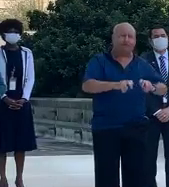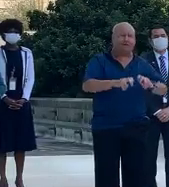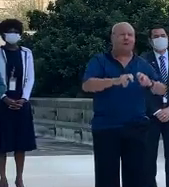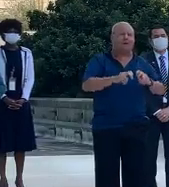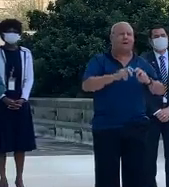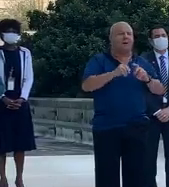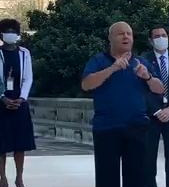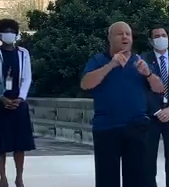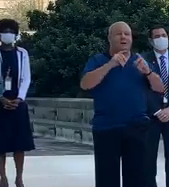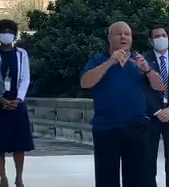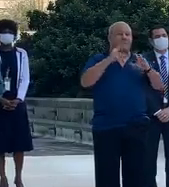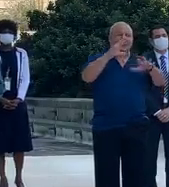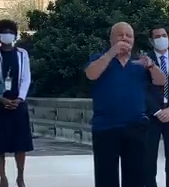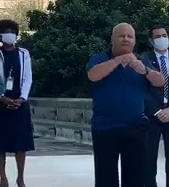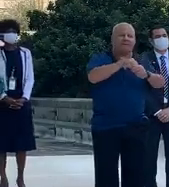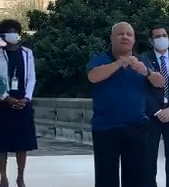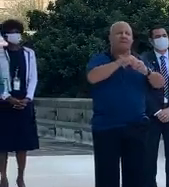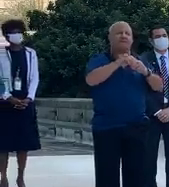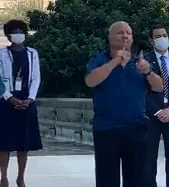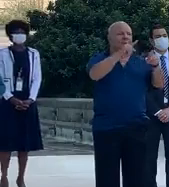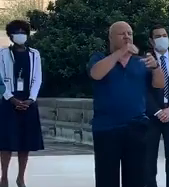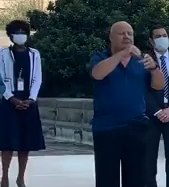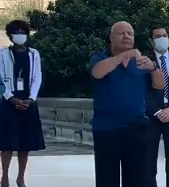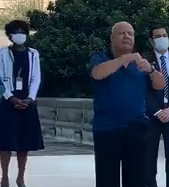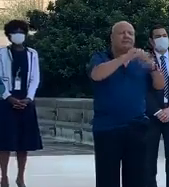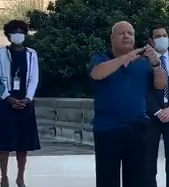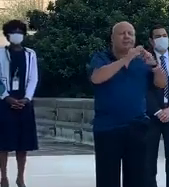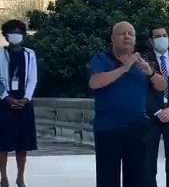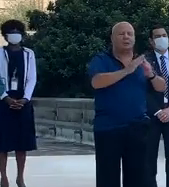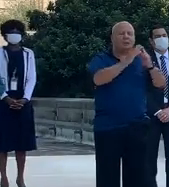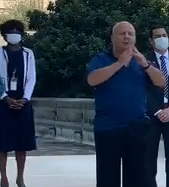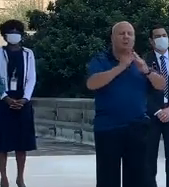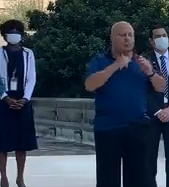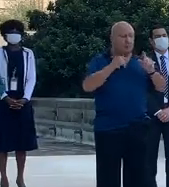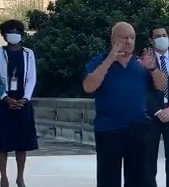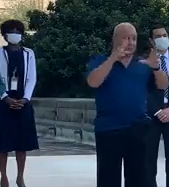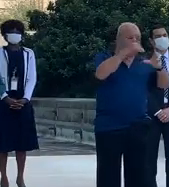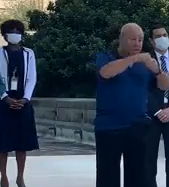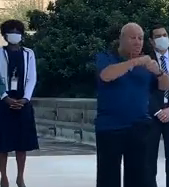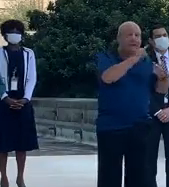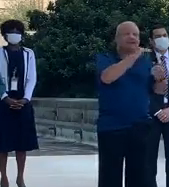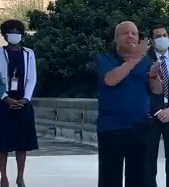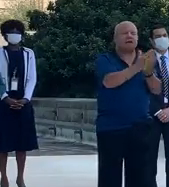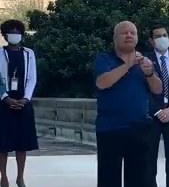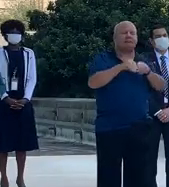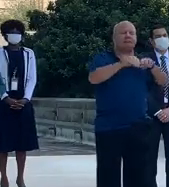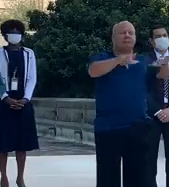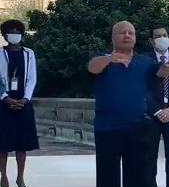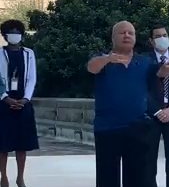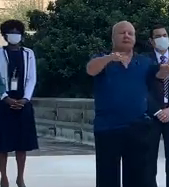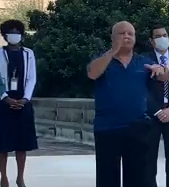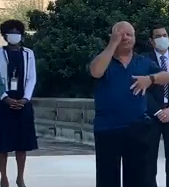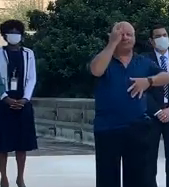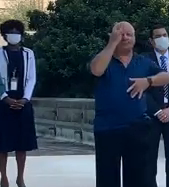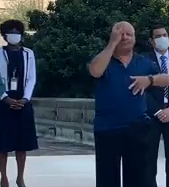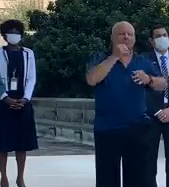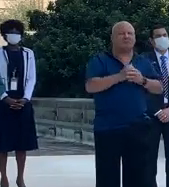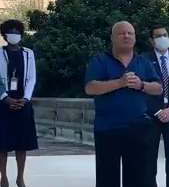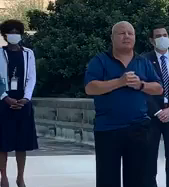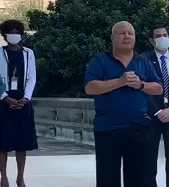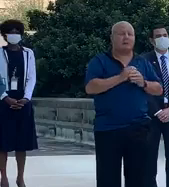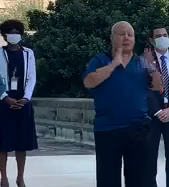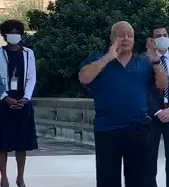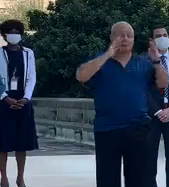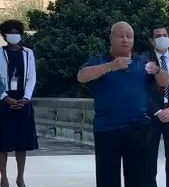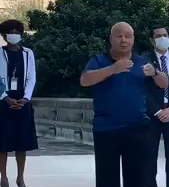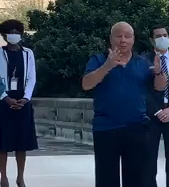went into our communities. We were able to not only get in there, but stop that rate of spread. So what we focused on is not